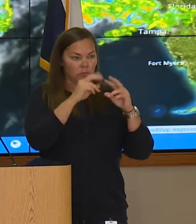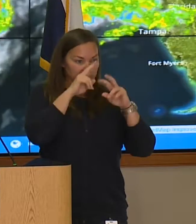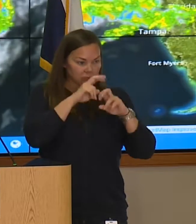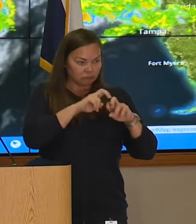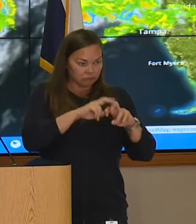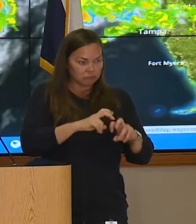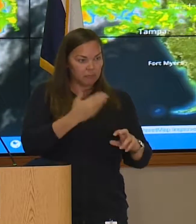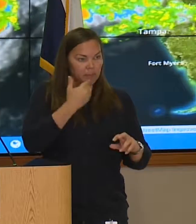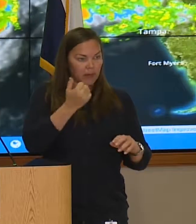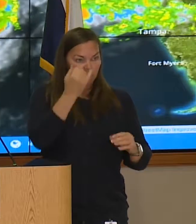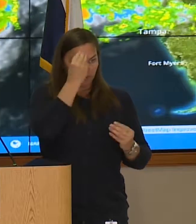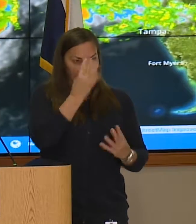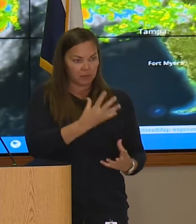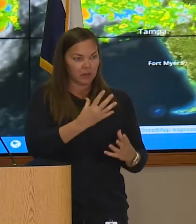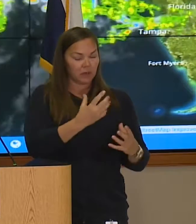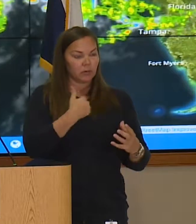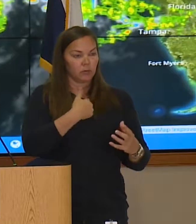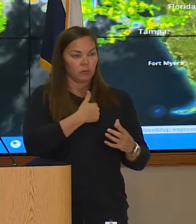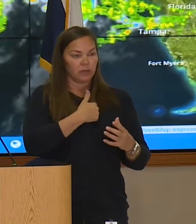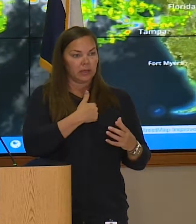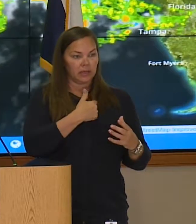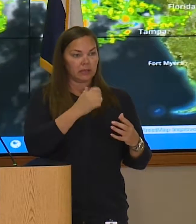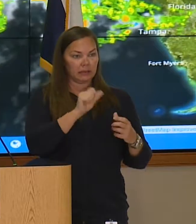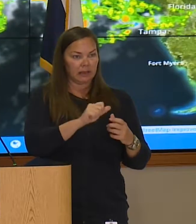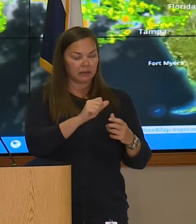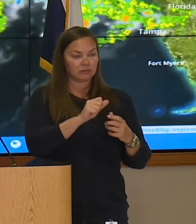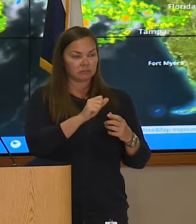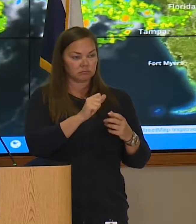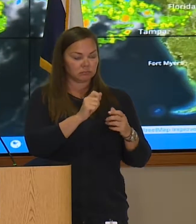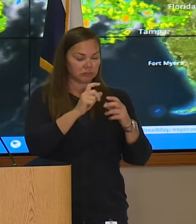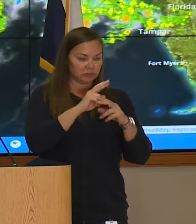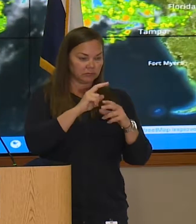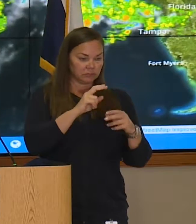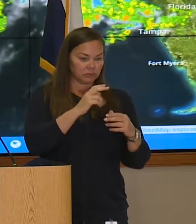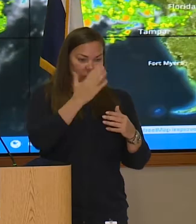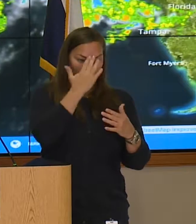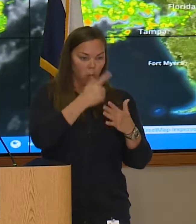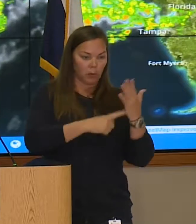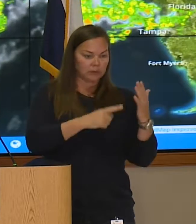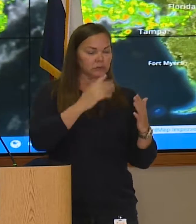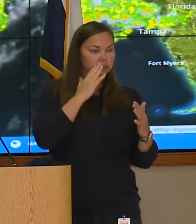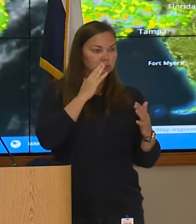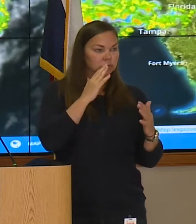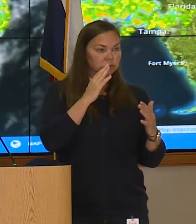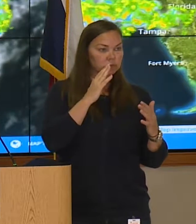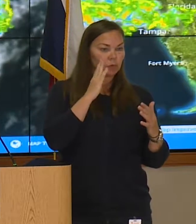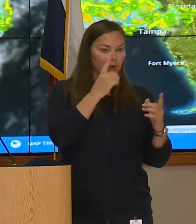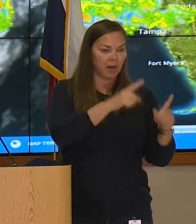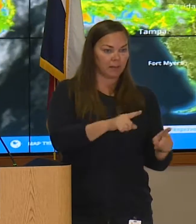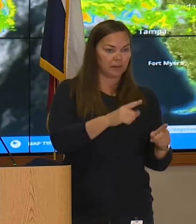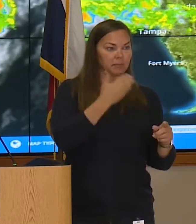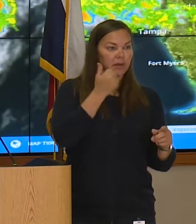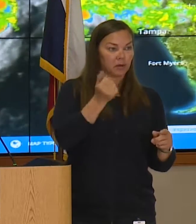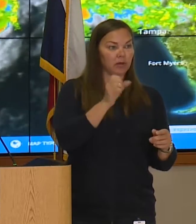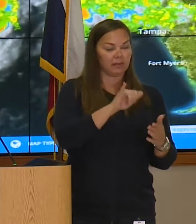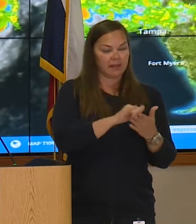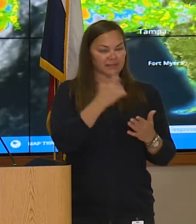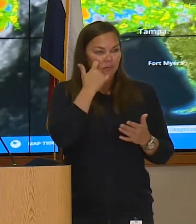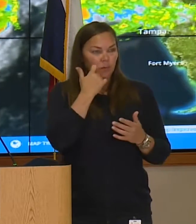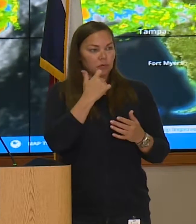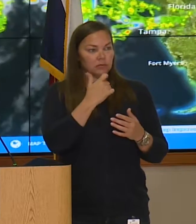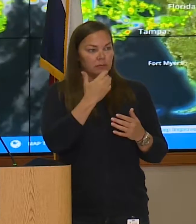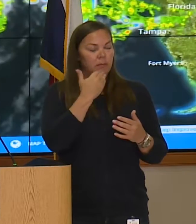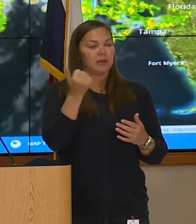we're able to bracket the uncertainty a little bit better, and this is the most revised estimates. All right, and with